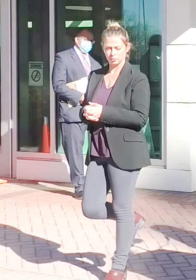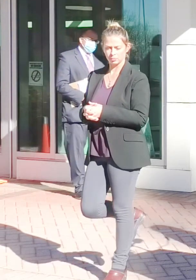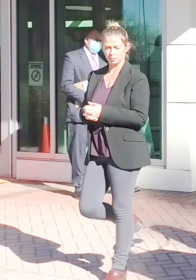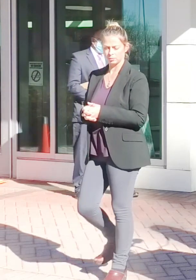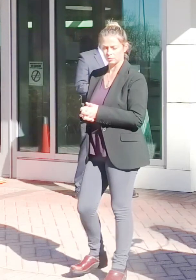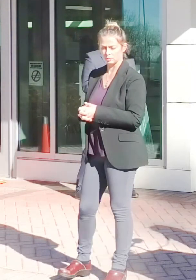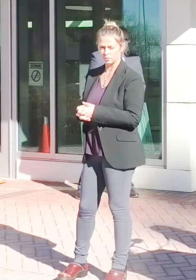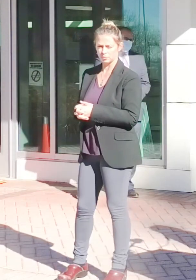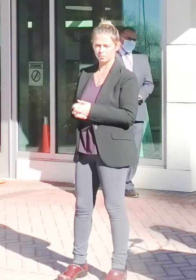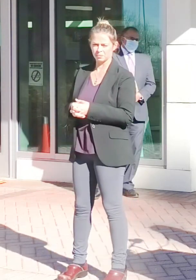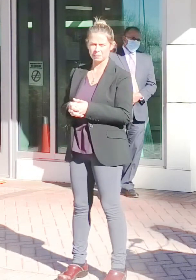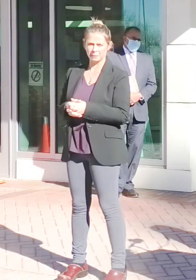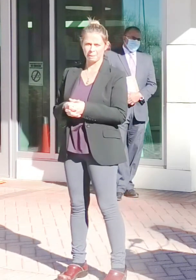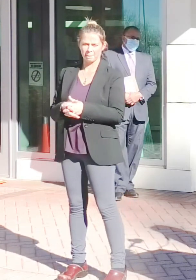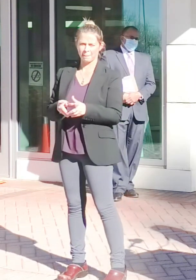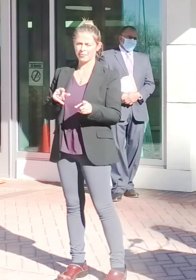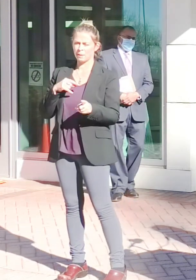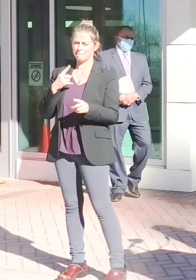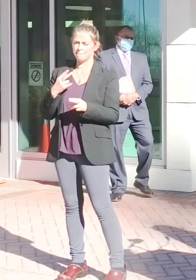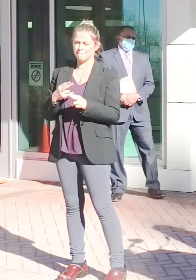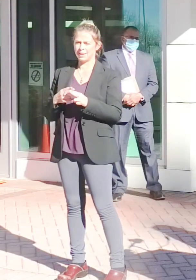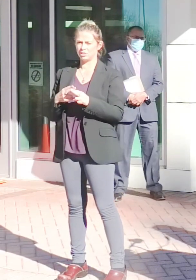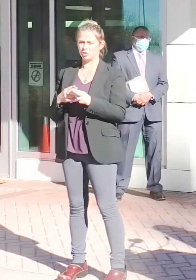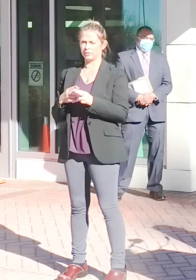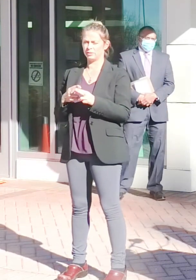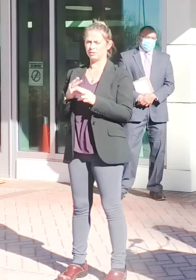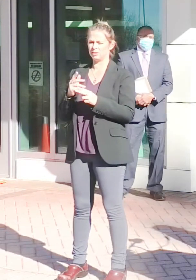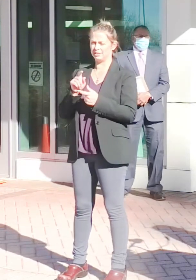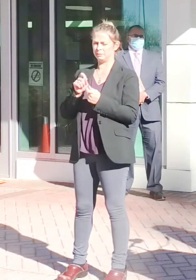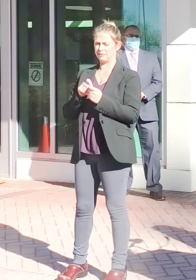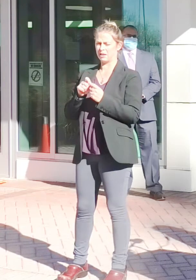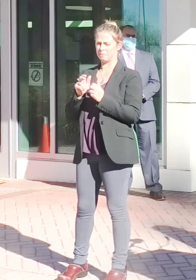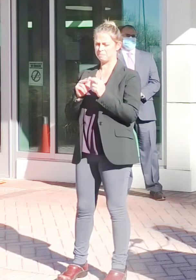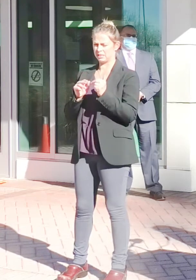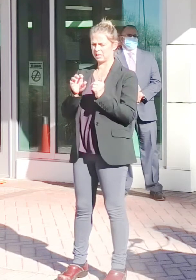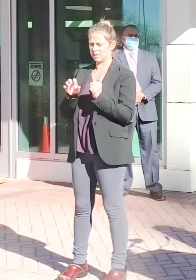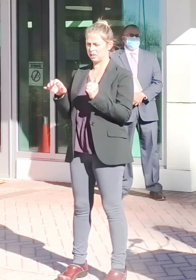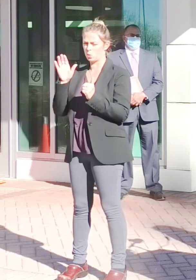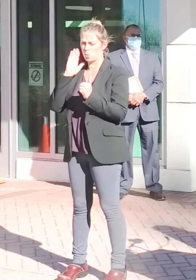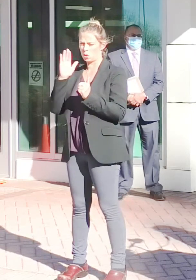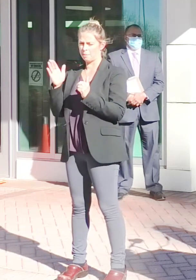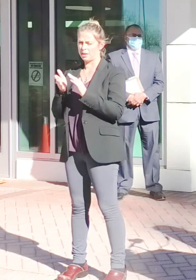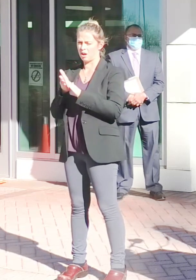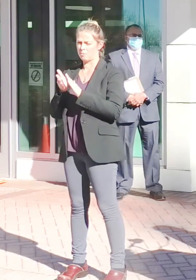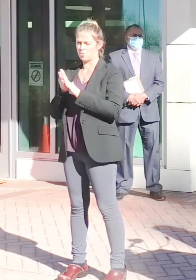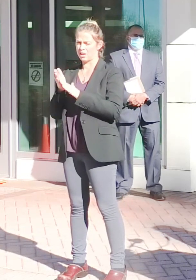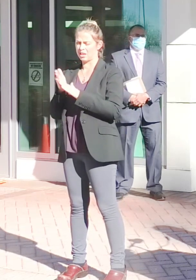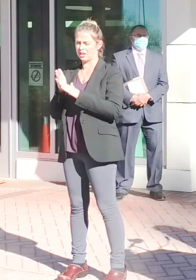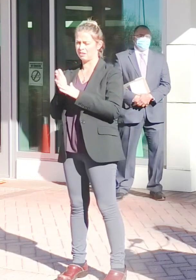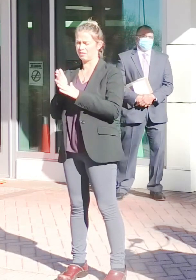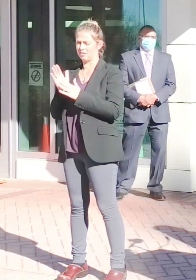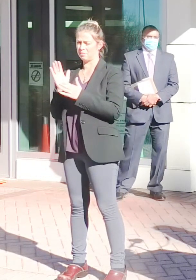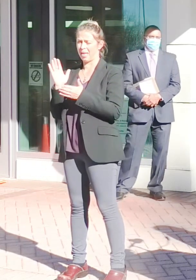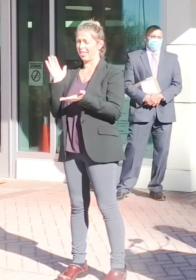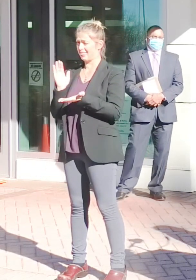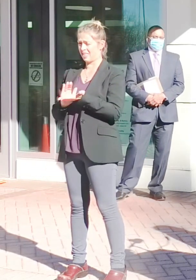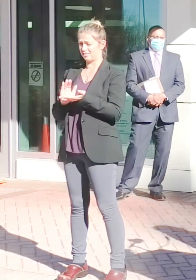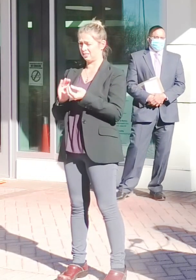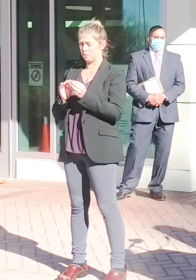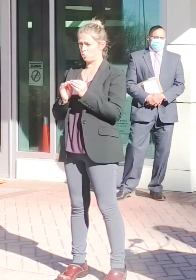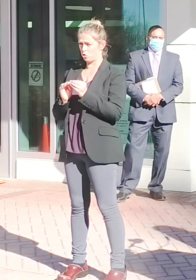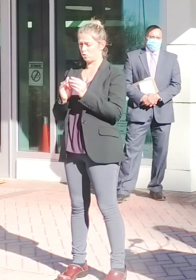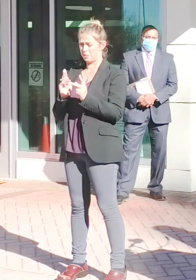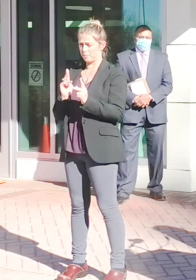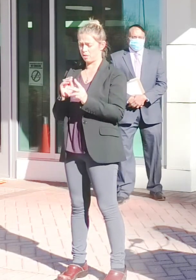the facilities like Roger Carter would be operating at reduced capacity. Do you mean further reduced from the current capacity? And what